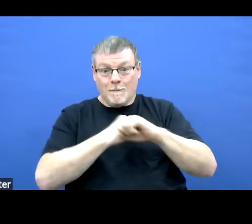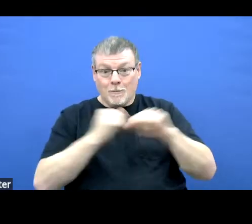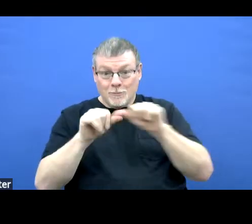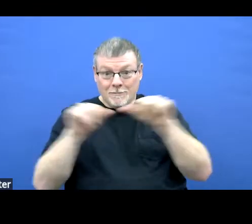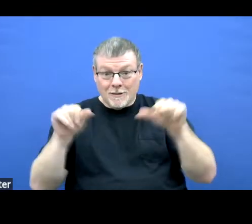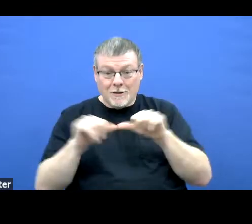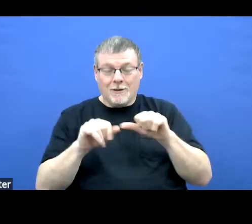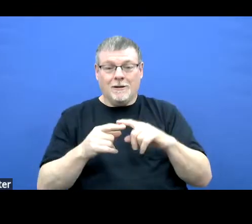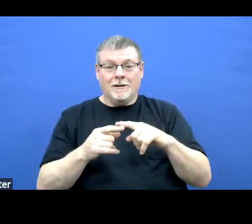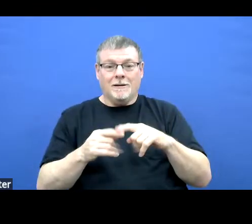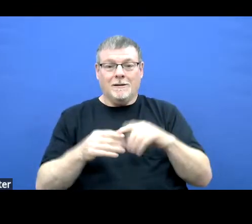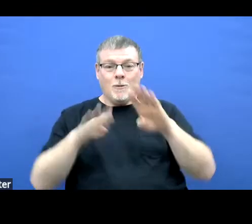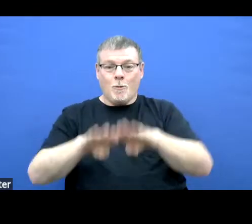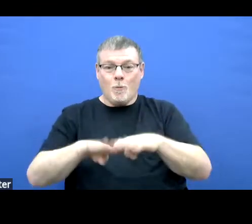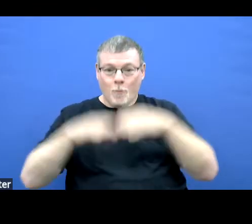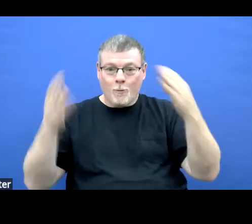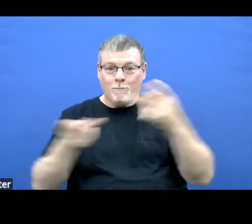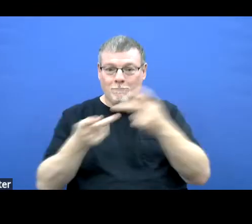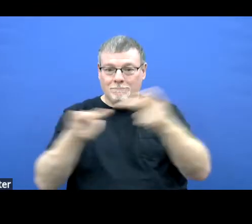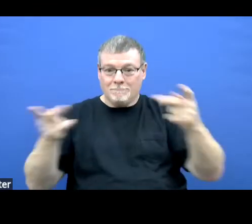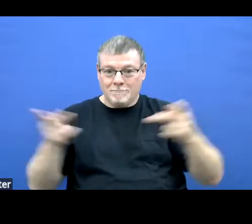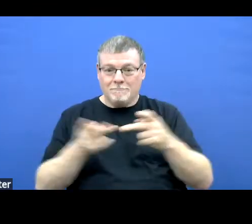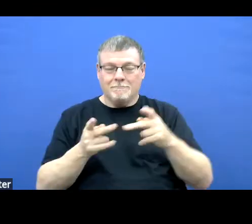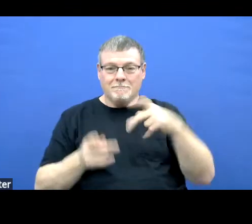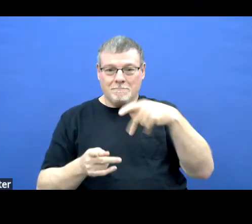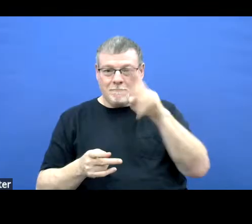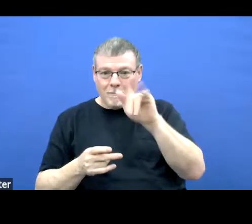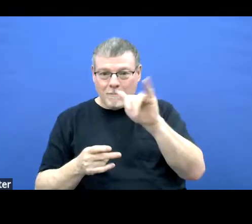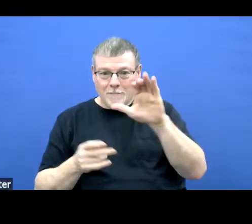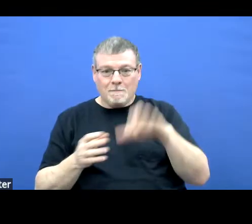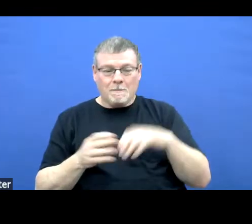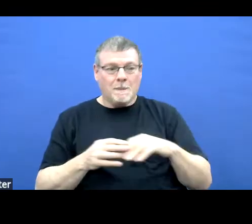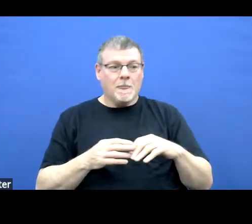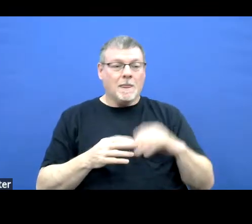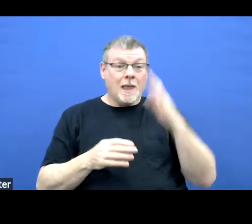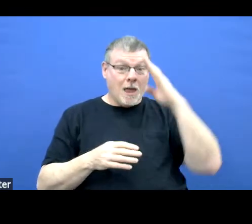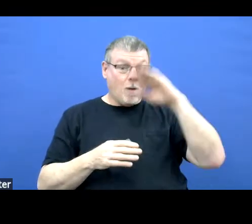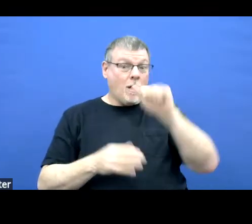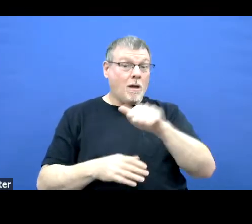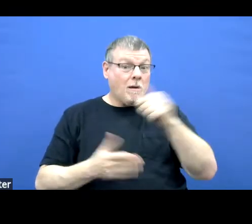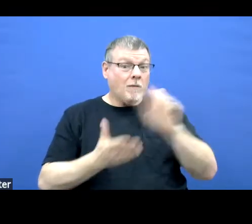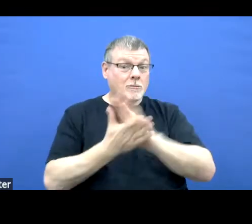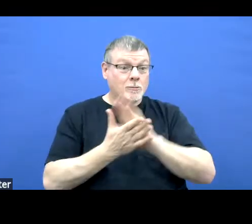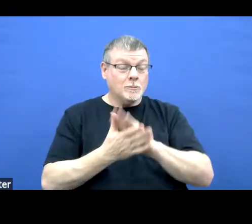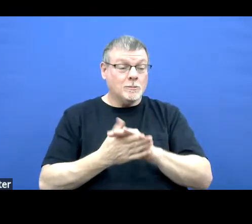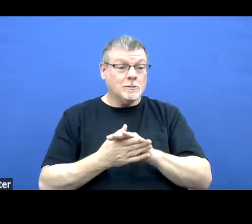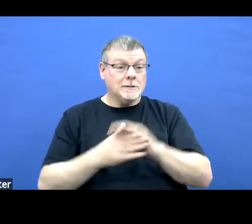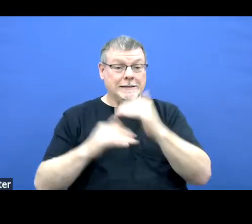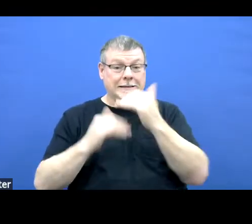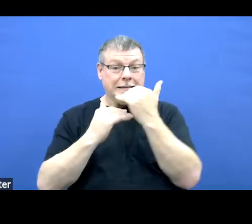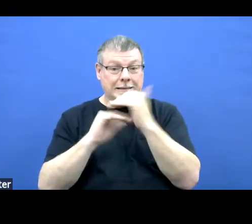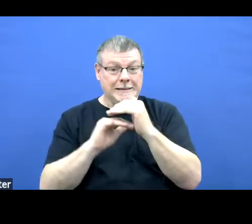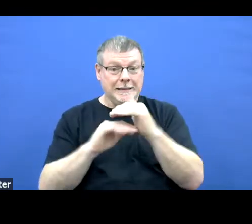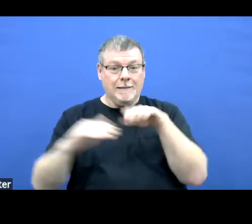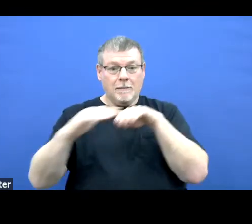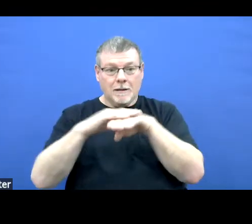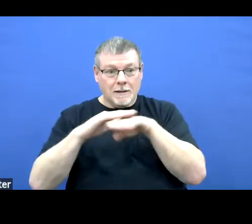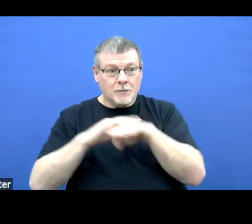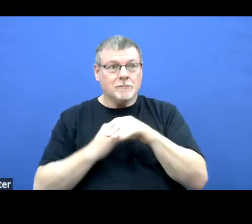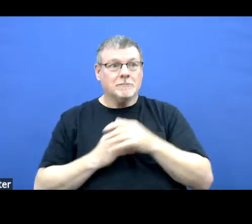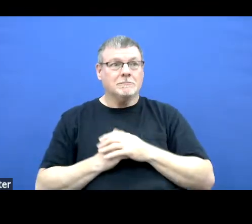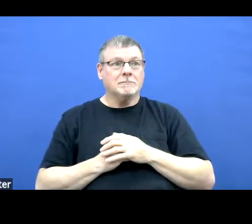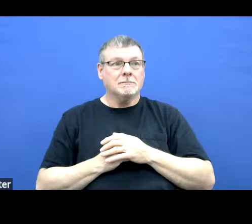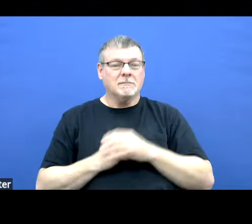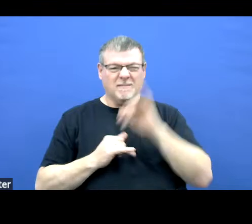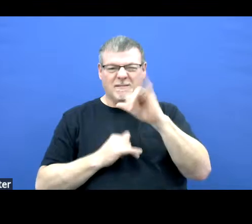public spaces, and that type of thing. I know in other schools that they, limit the entrance points and